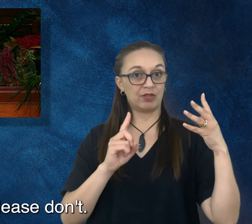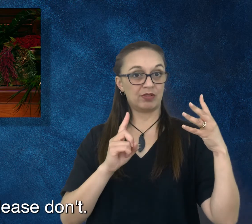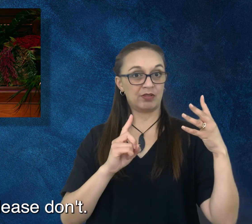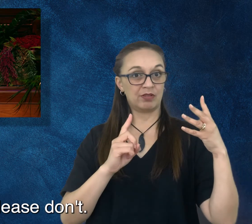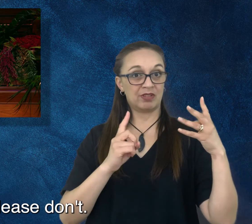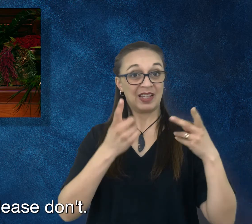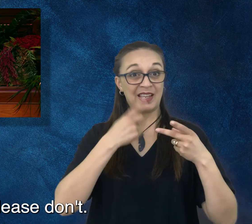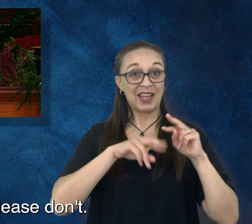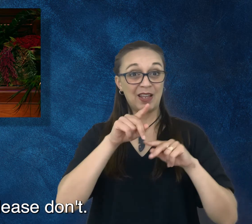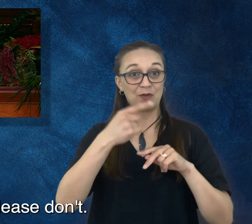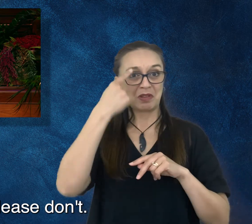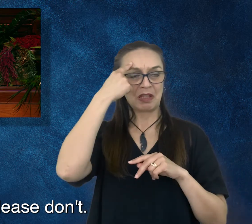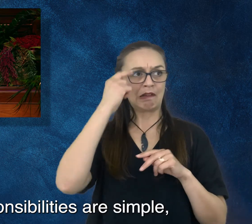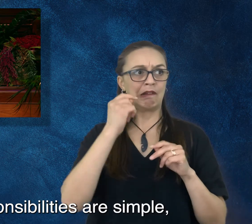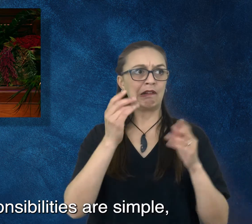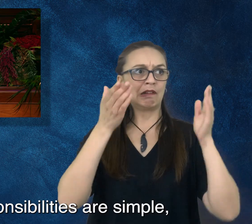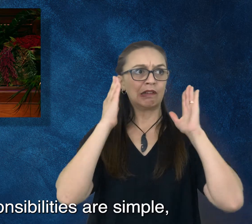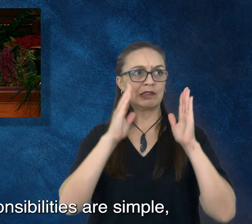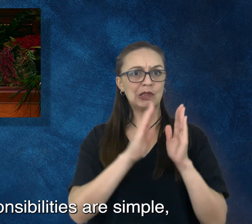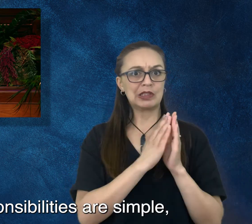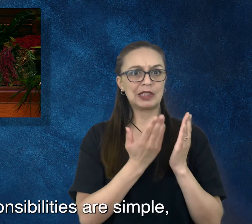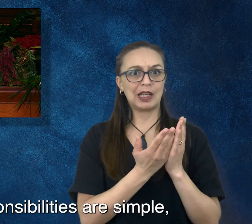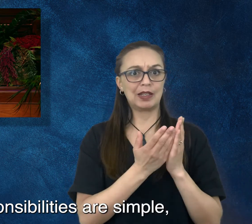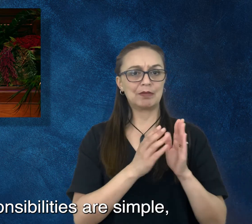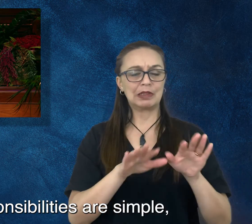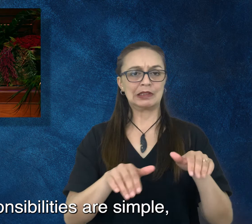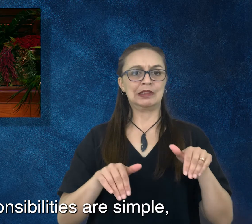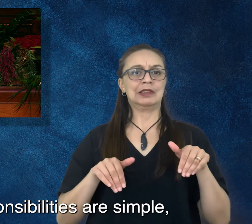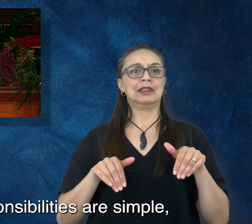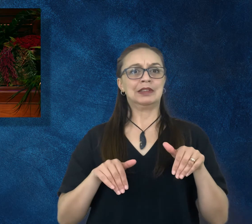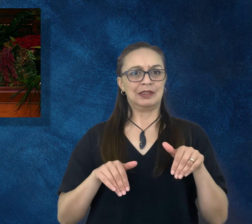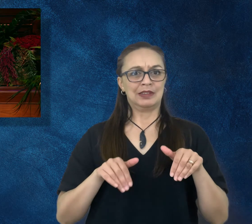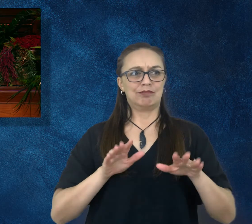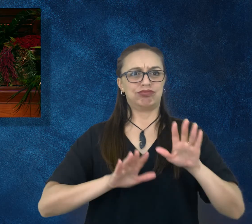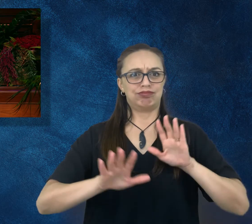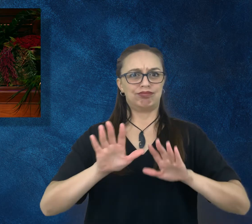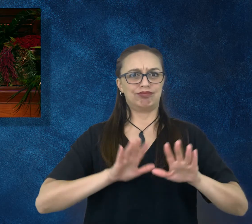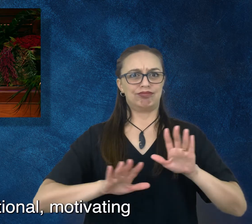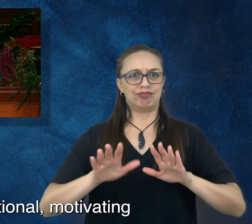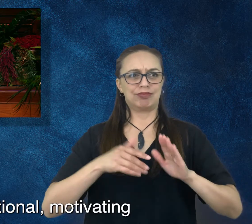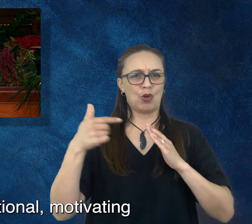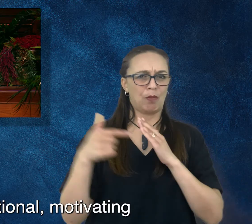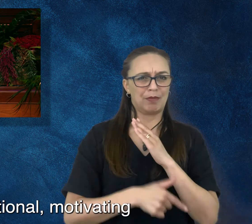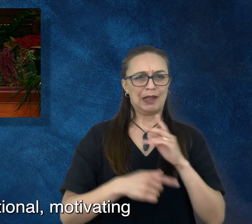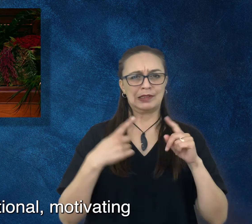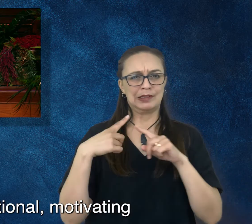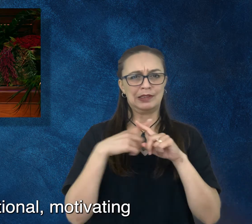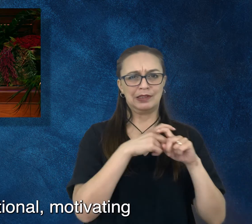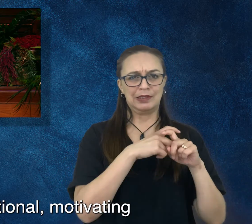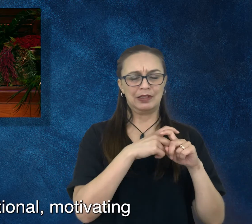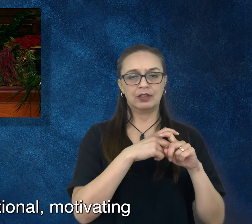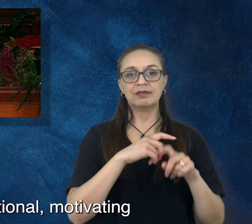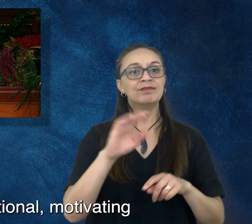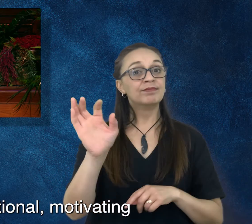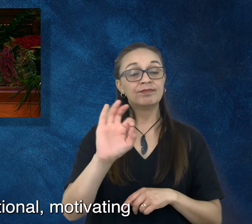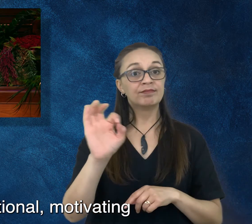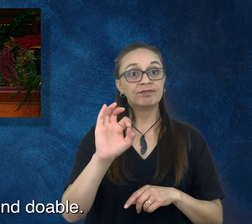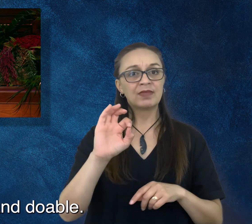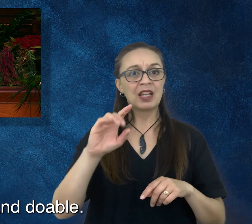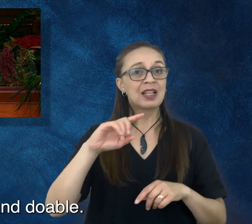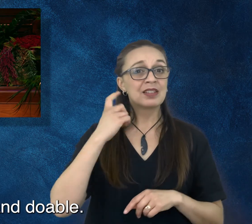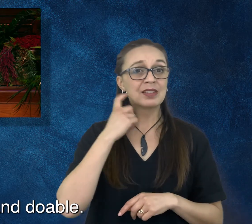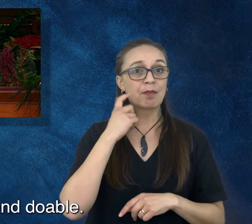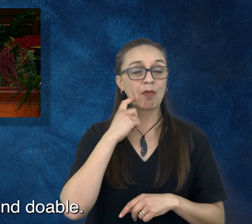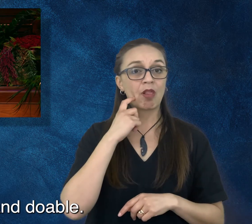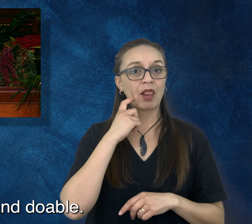please don't. These responsibilities are simple, inspirational, motivating,